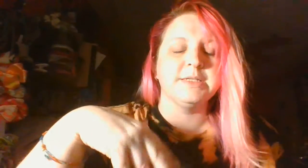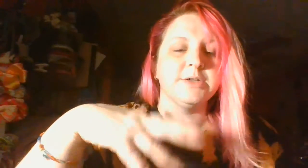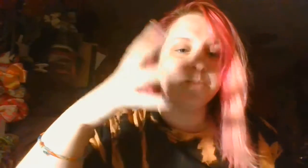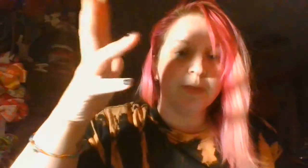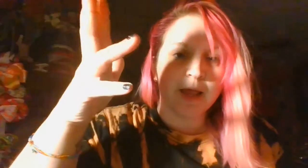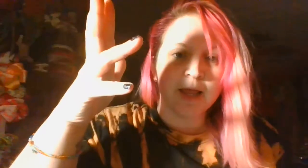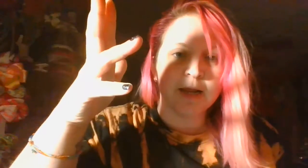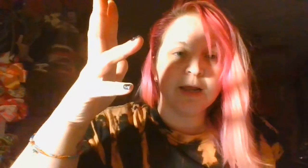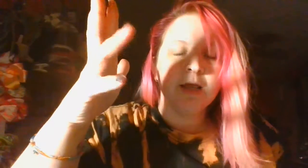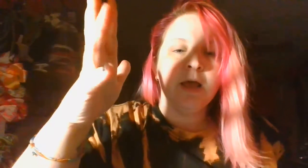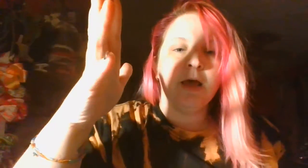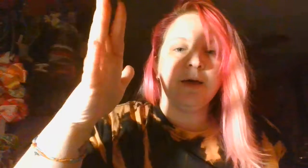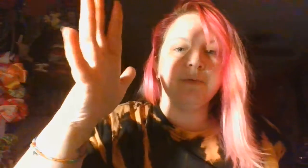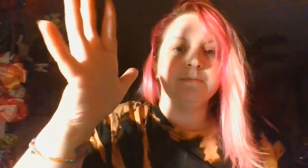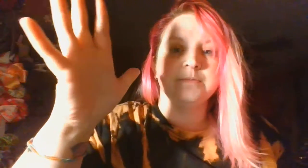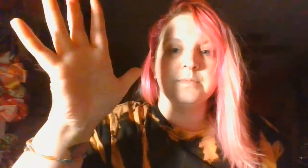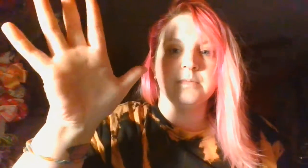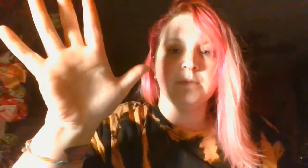started playing,